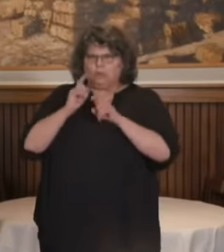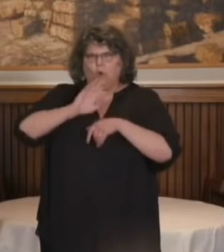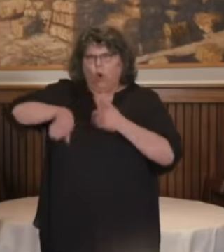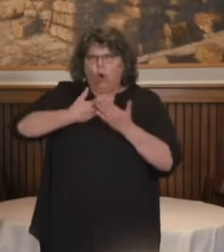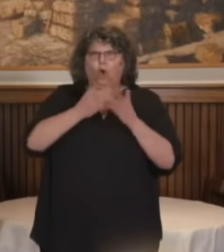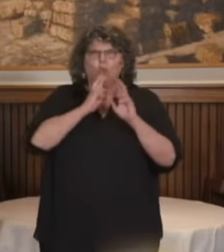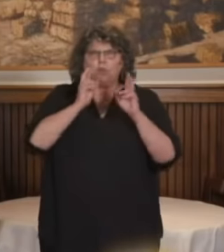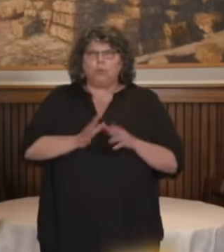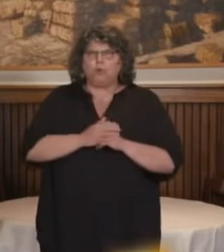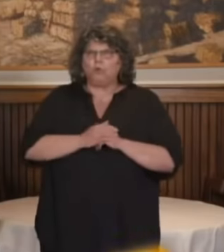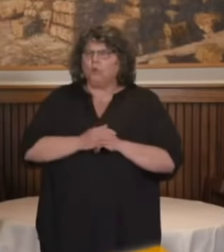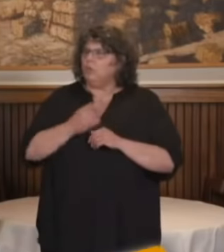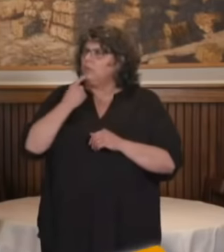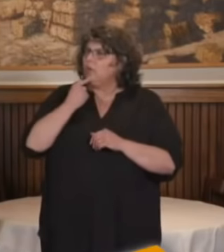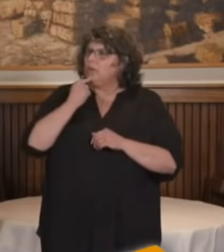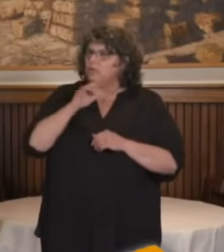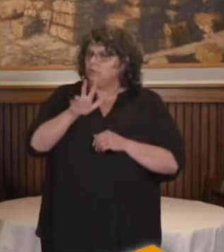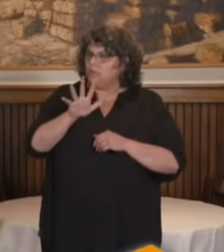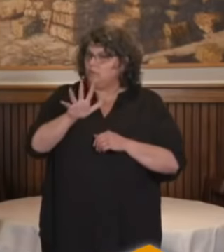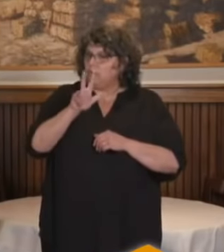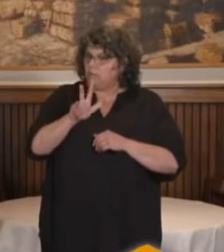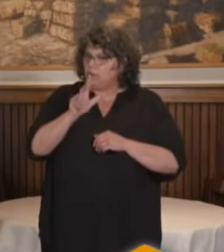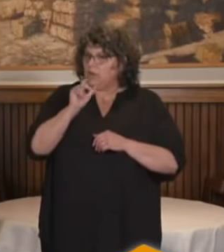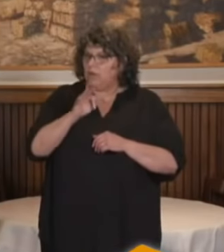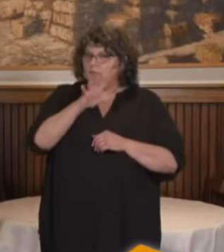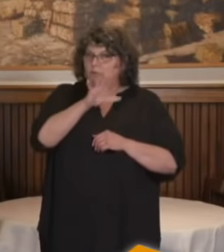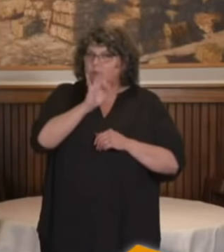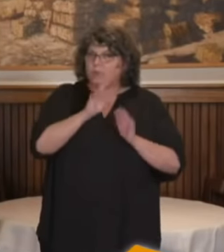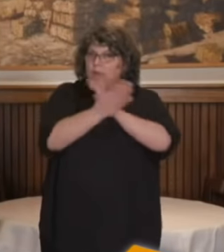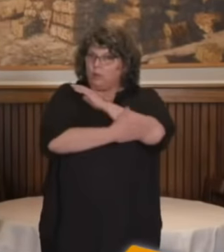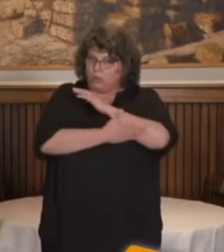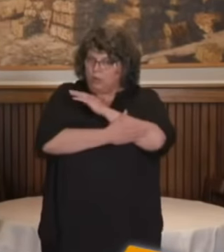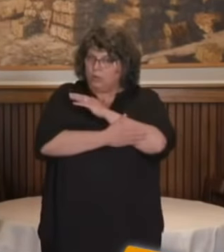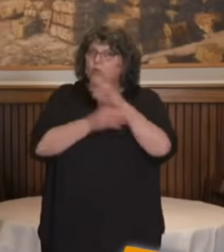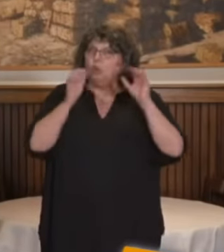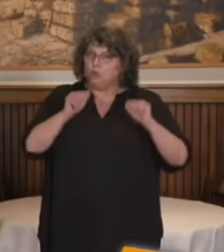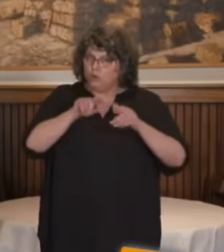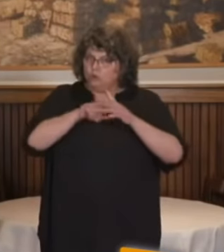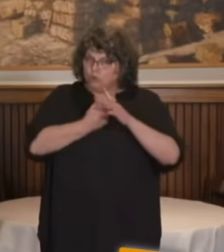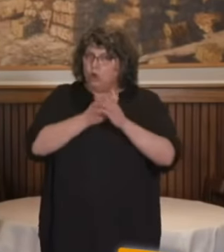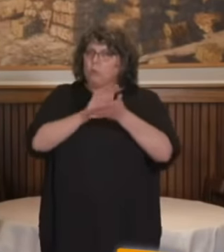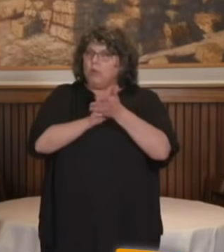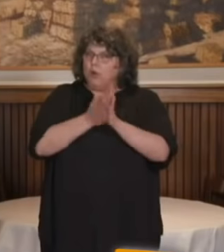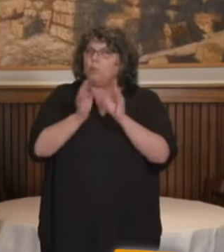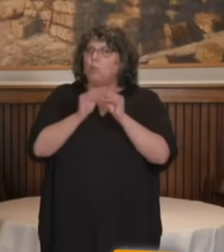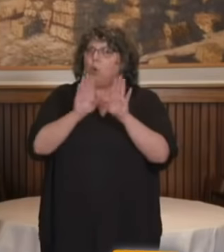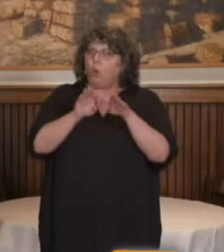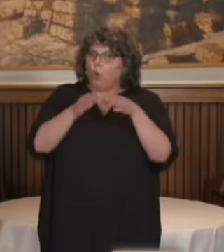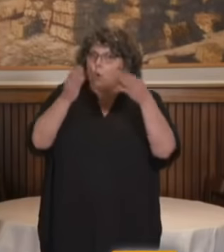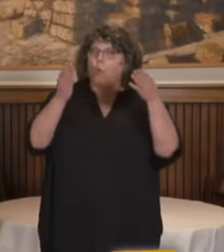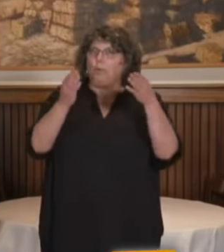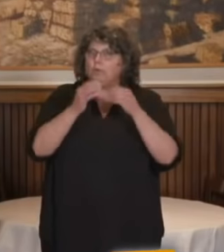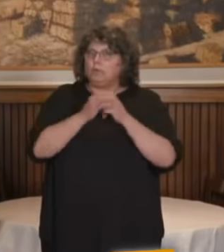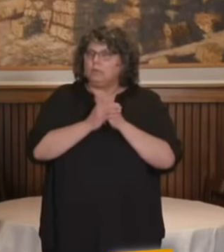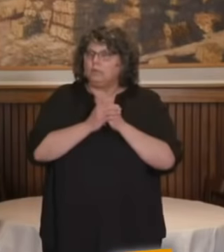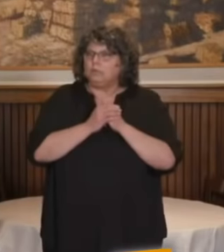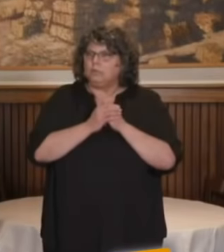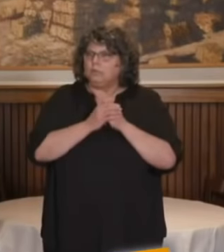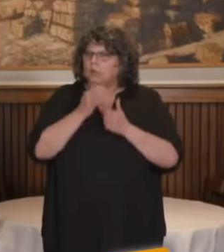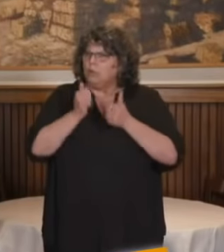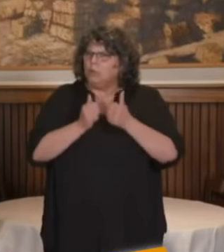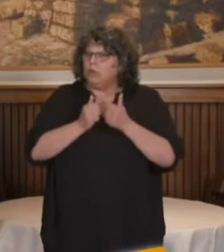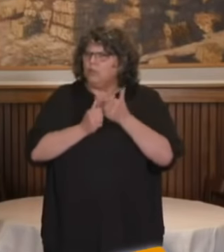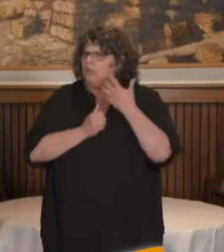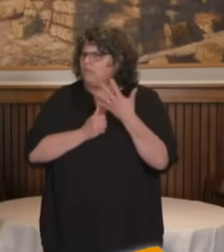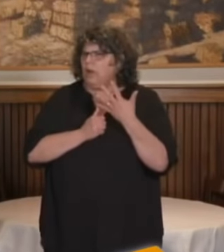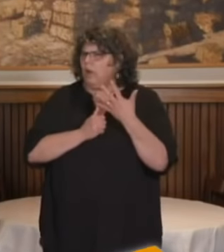so you said you think 53 of the 58 counties would qualify under these relaxed restrictions to move forward with the variants. Which